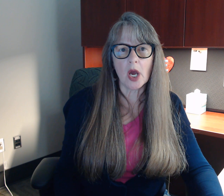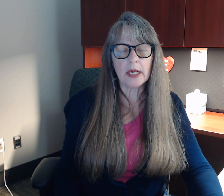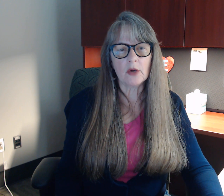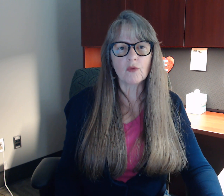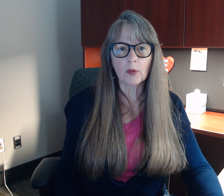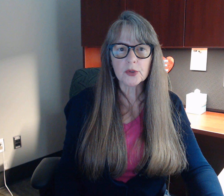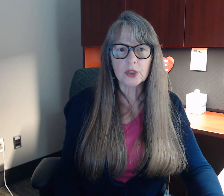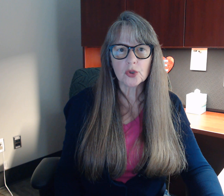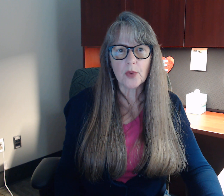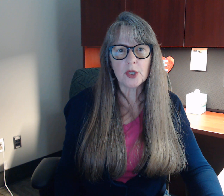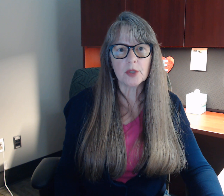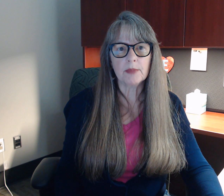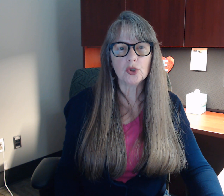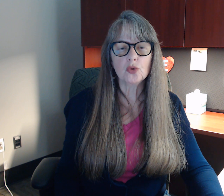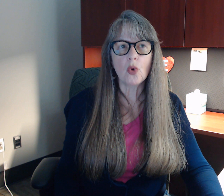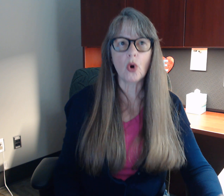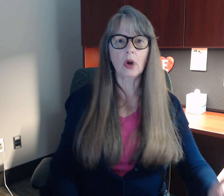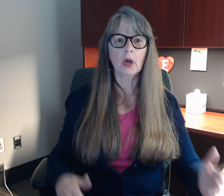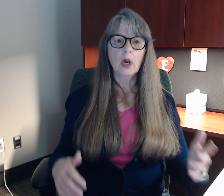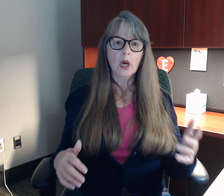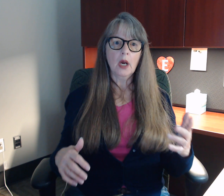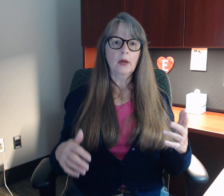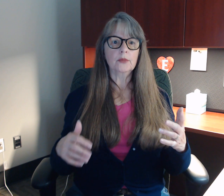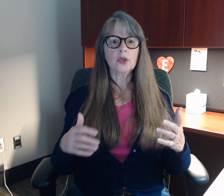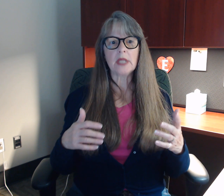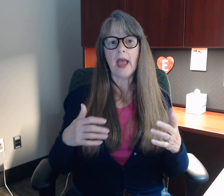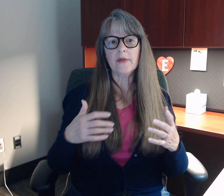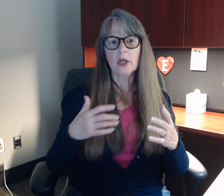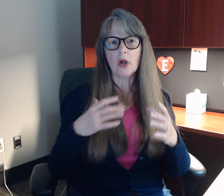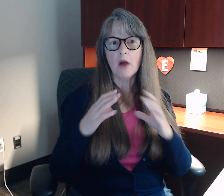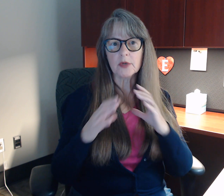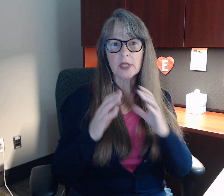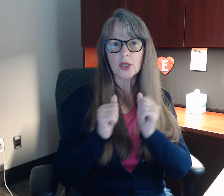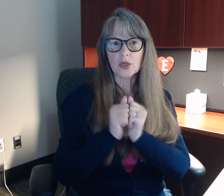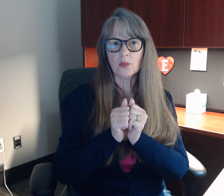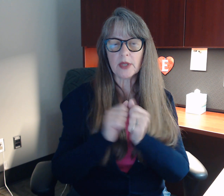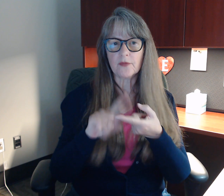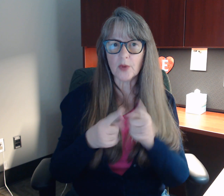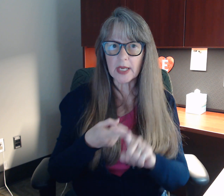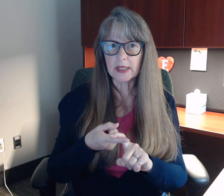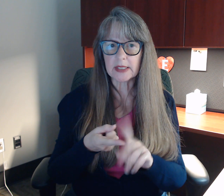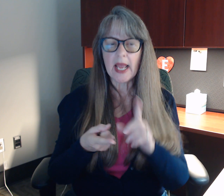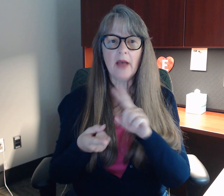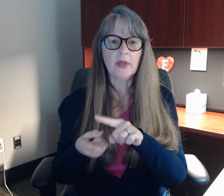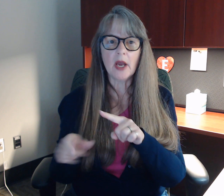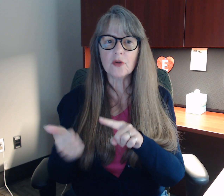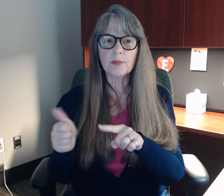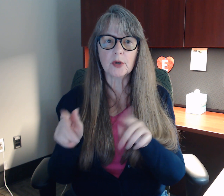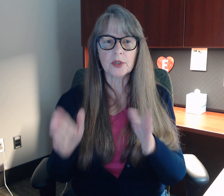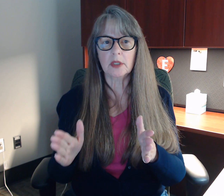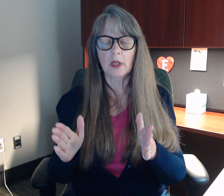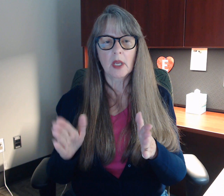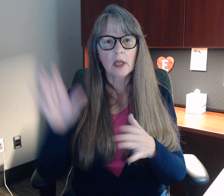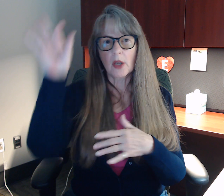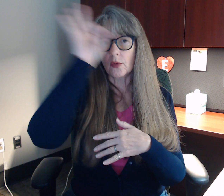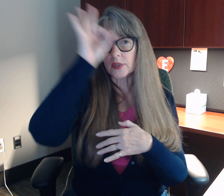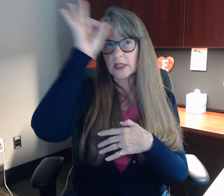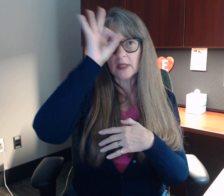in a formal situation, but you are just having a conversation with friends, and the other person knows